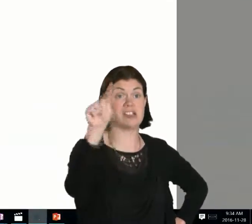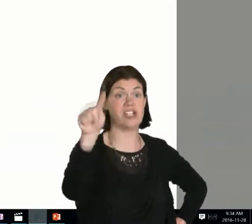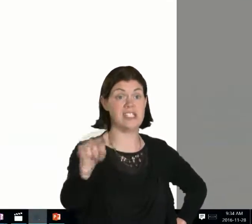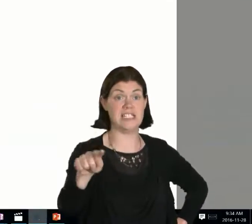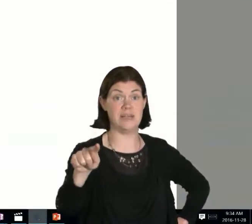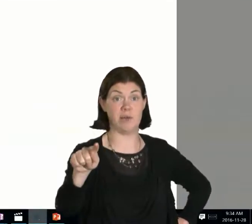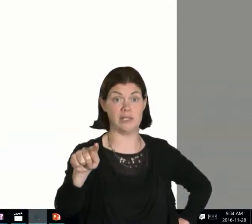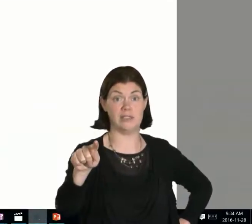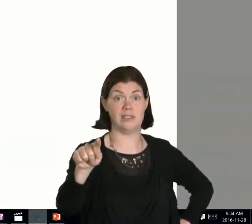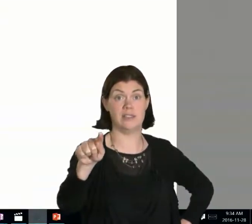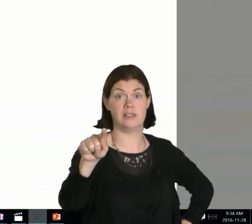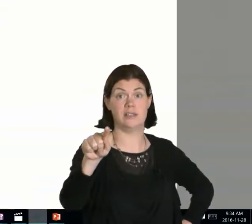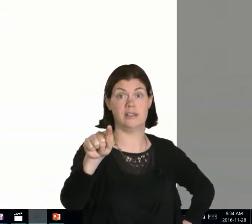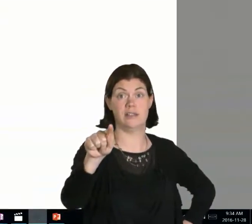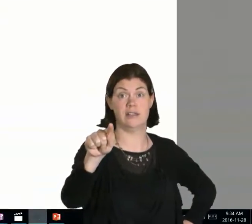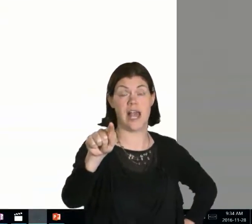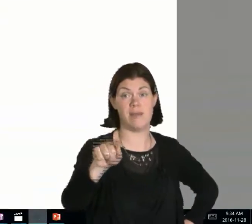I'm going to ask you to dig deeper.